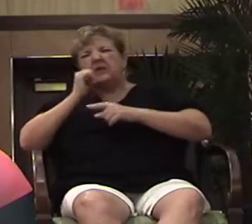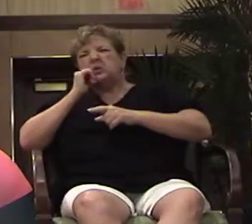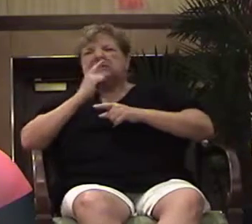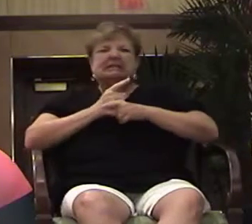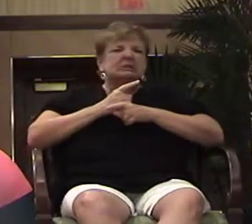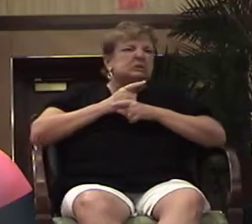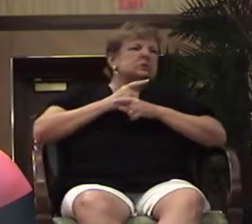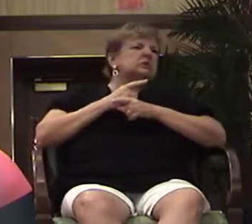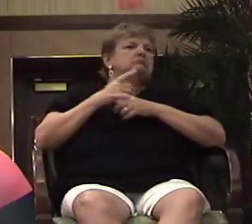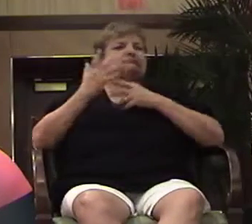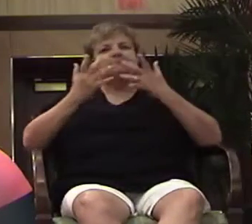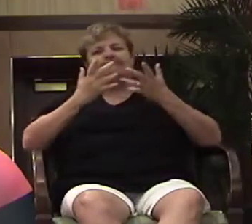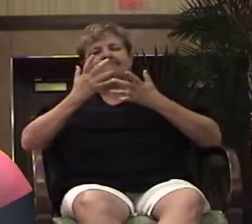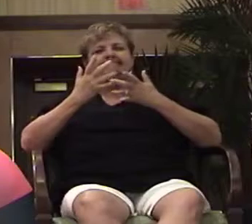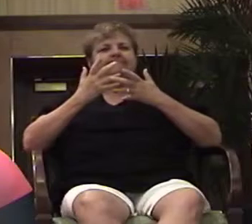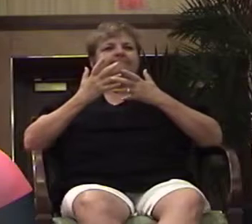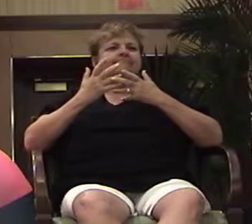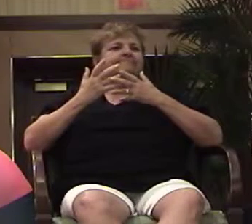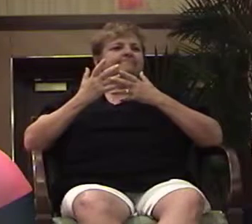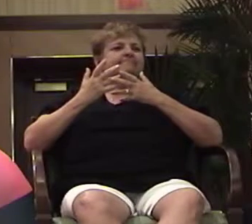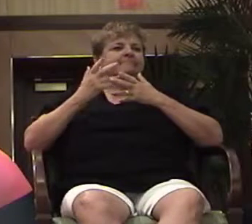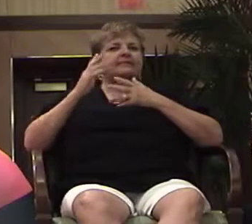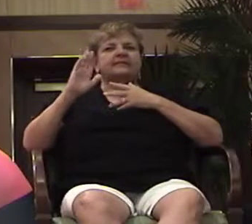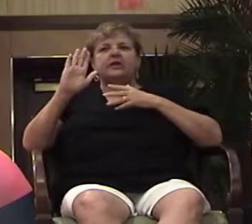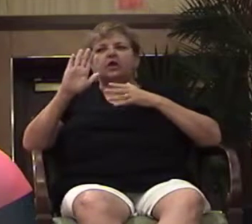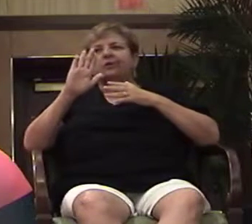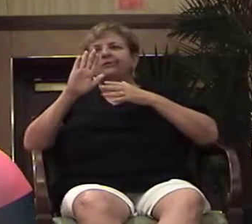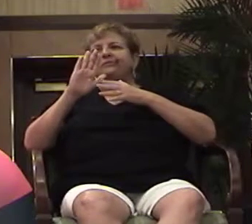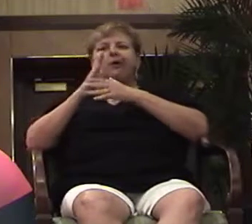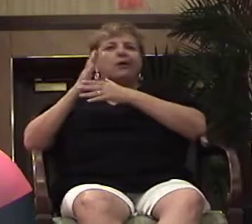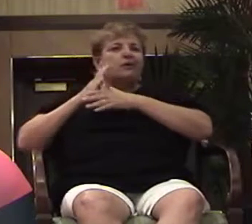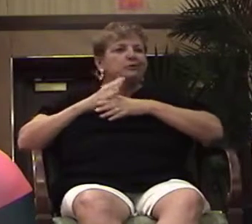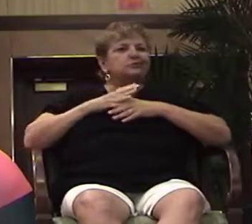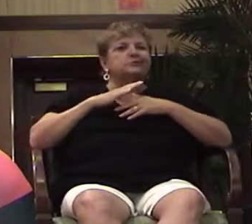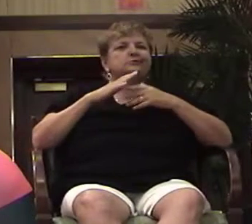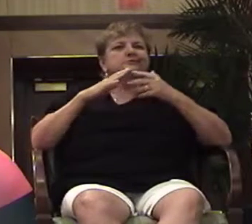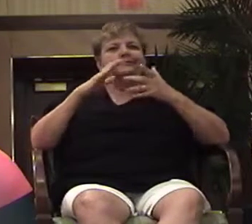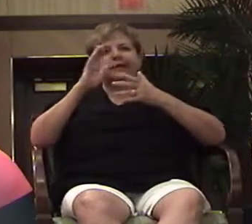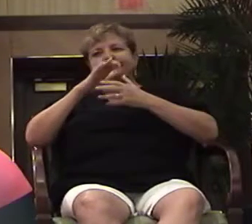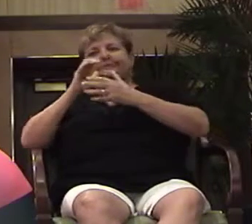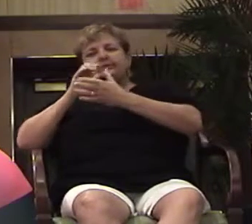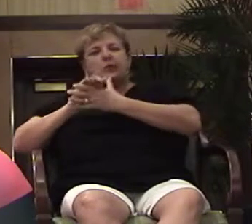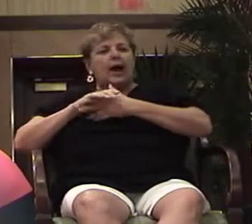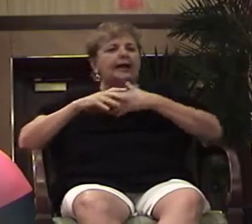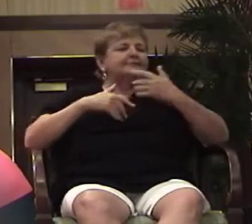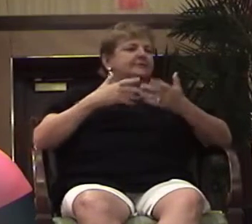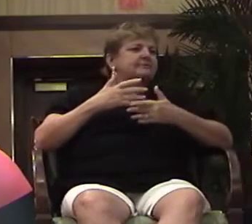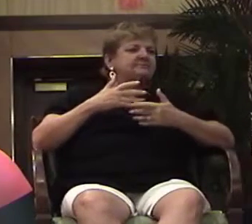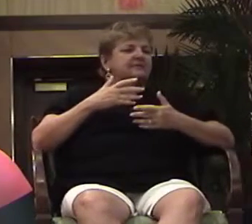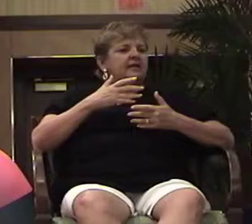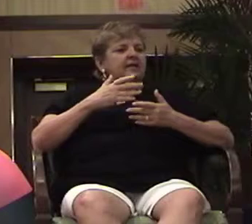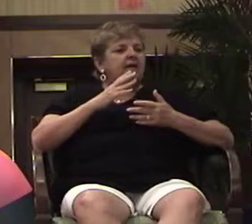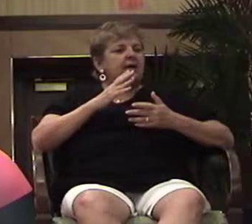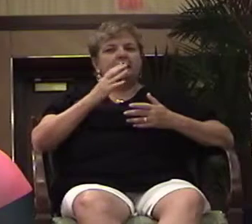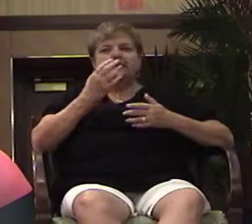and their chosen people. And they would ask different ones of them would ask me,